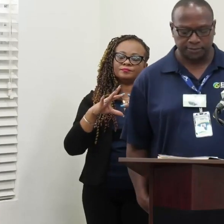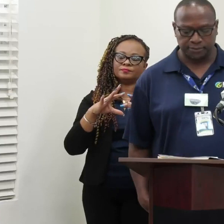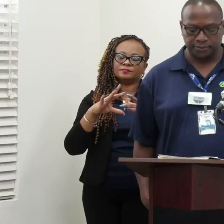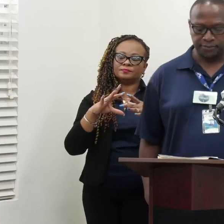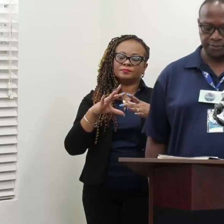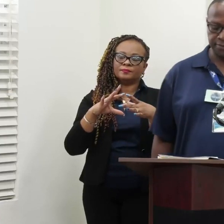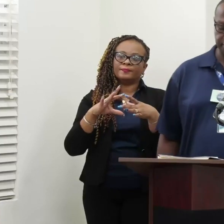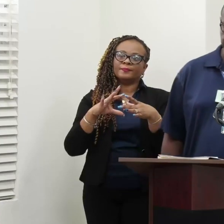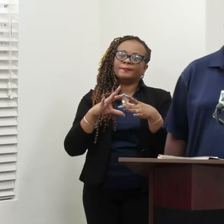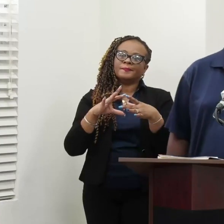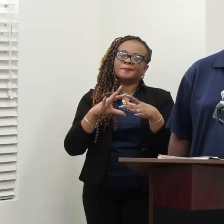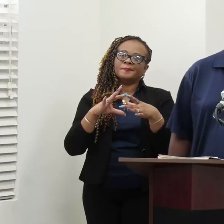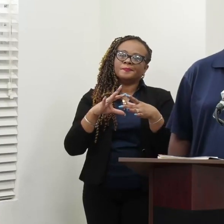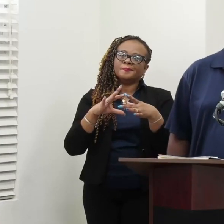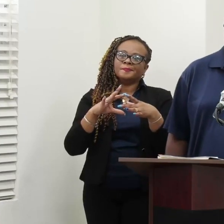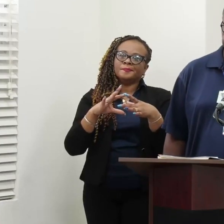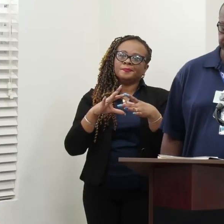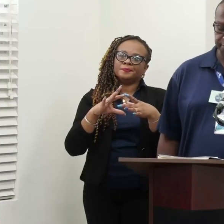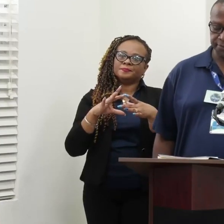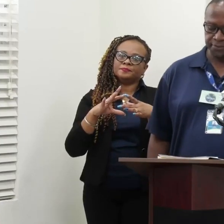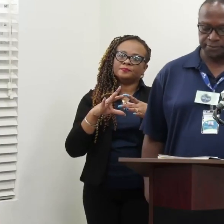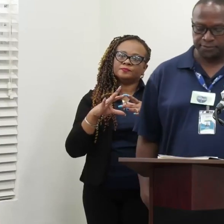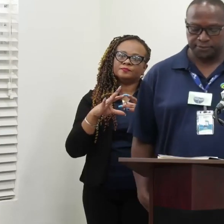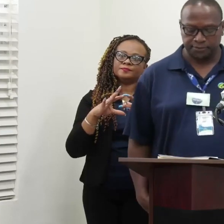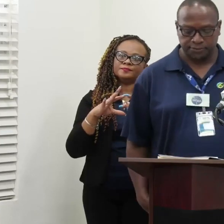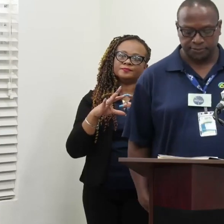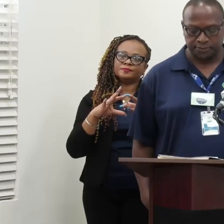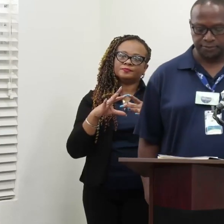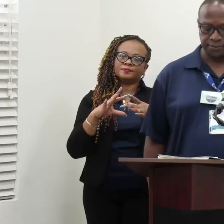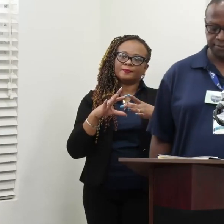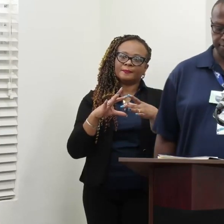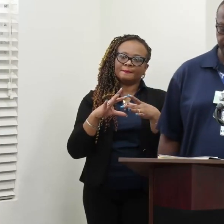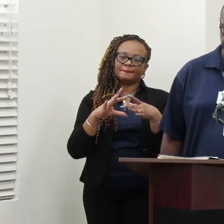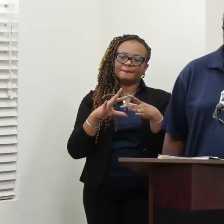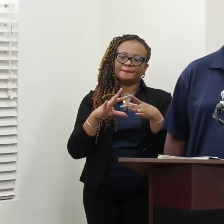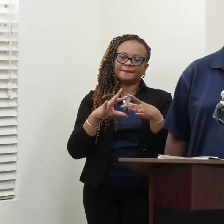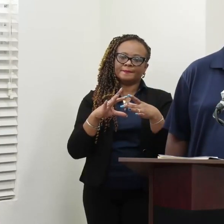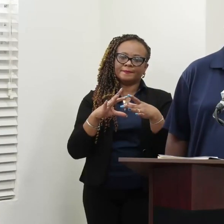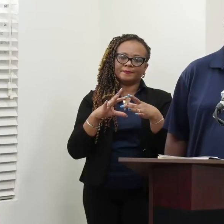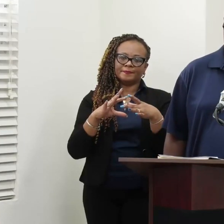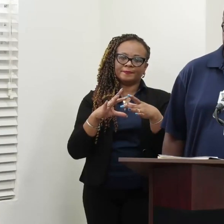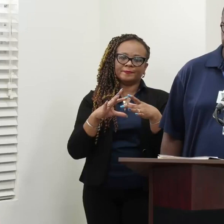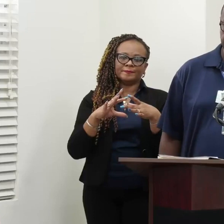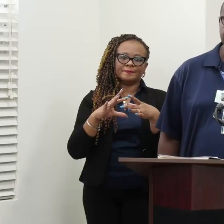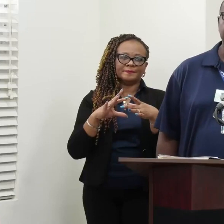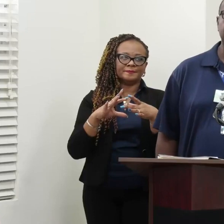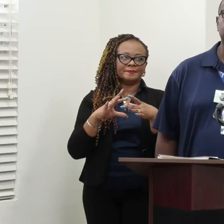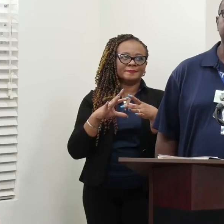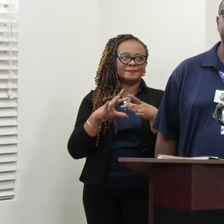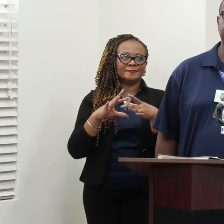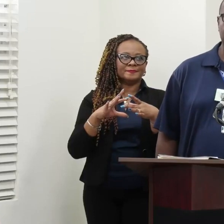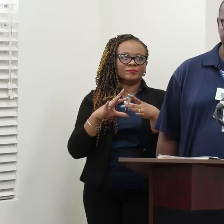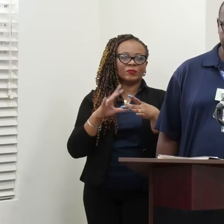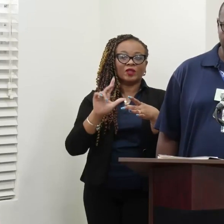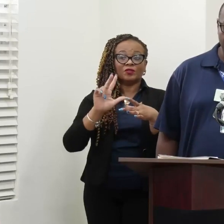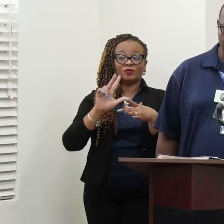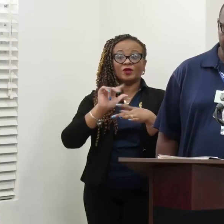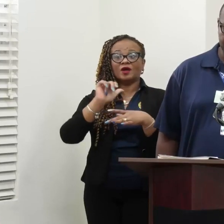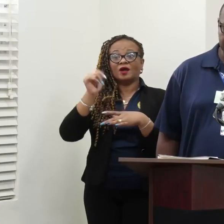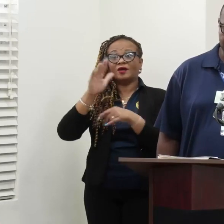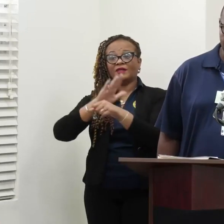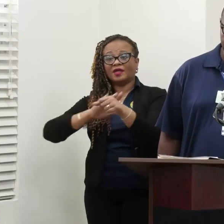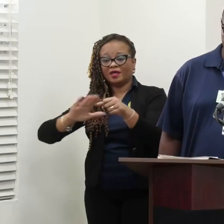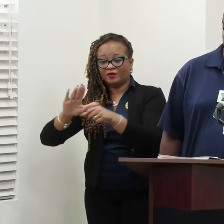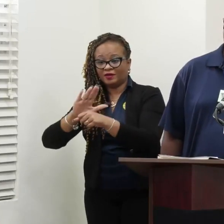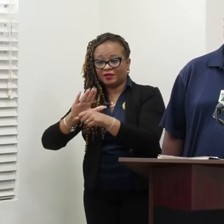Street, l'area depuis dans Wood, l'area Orange Hill, aller dans Gambia. 3 other areas along